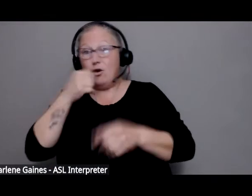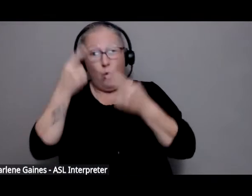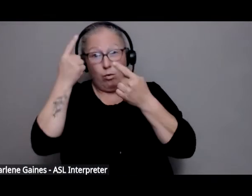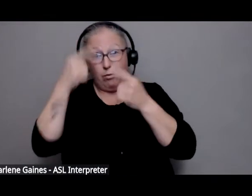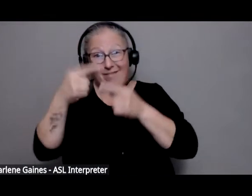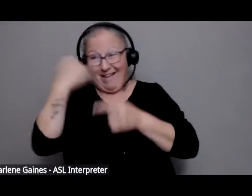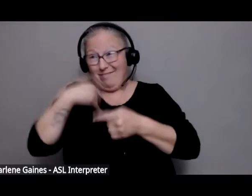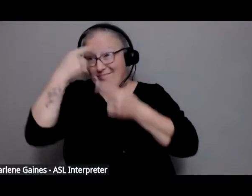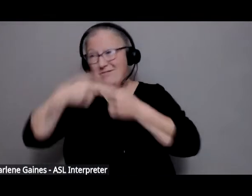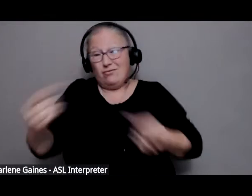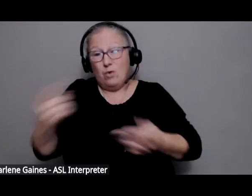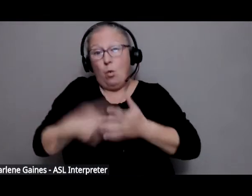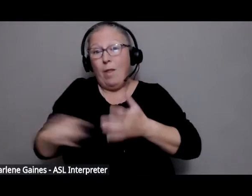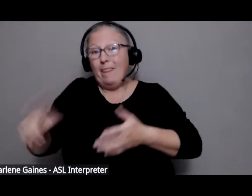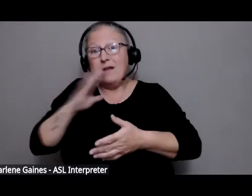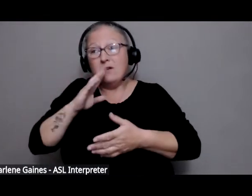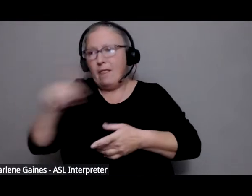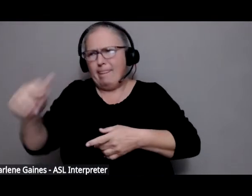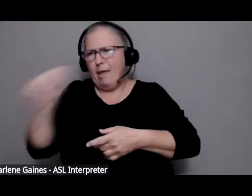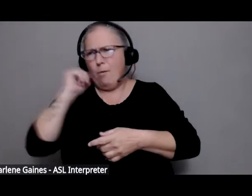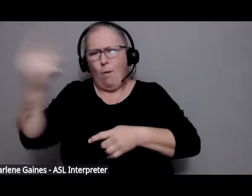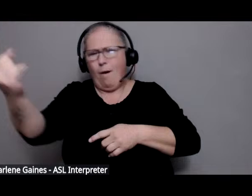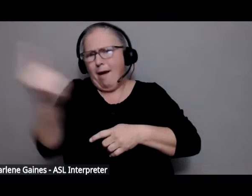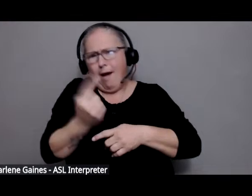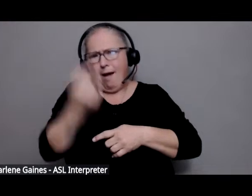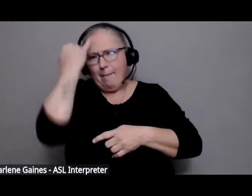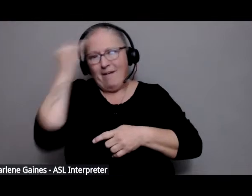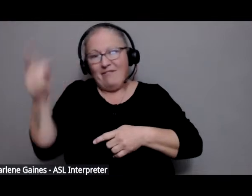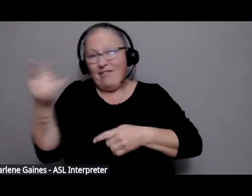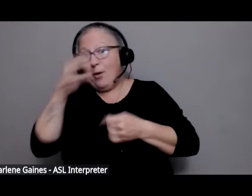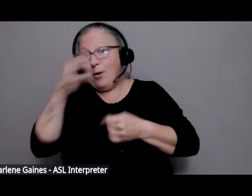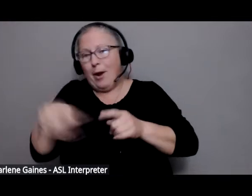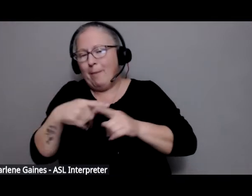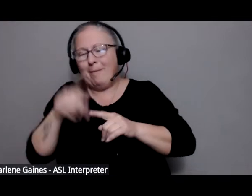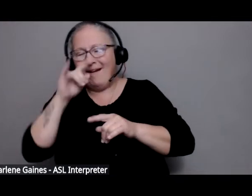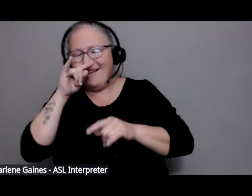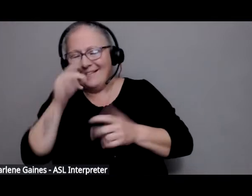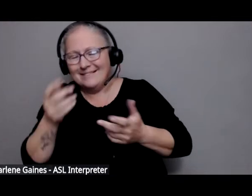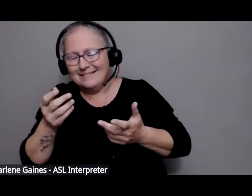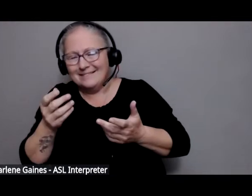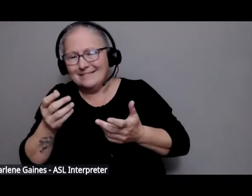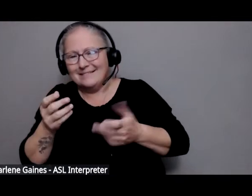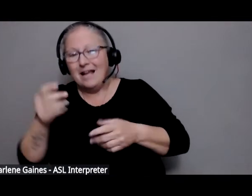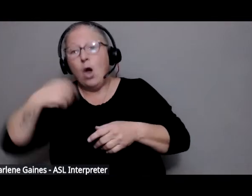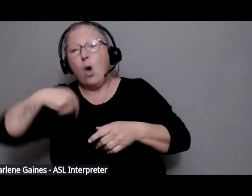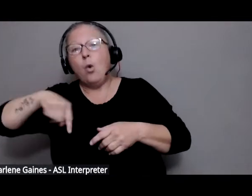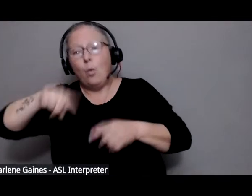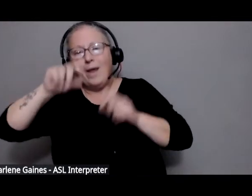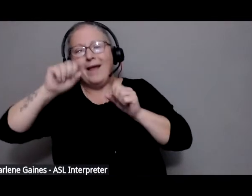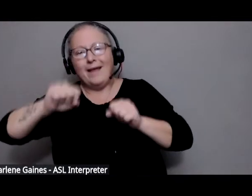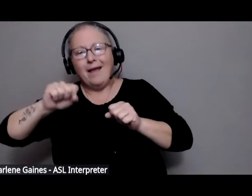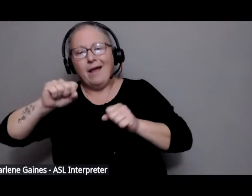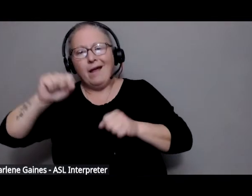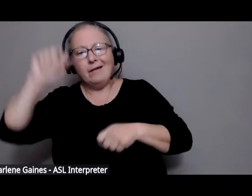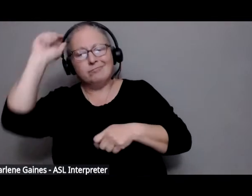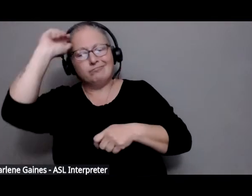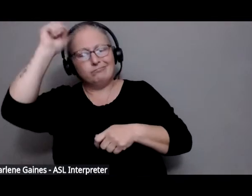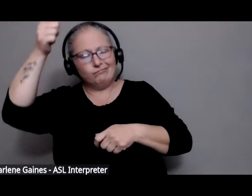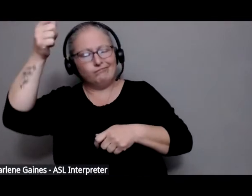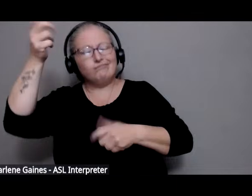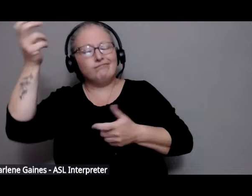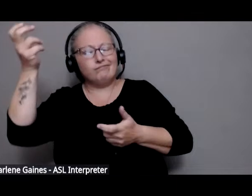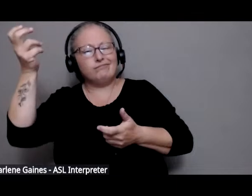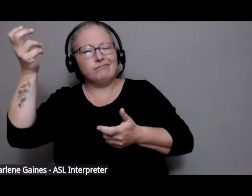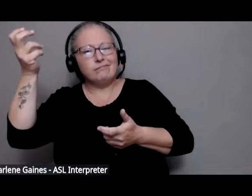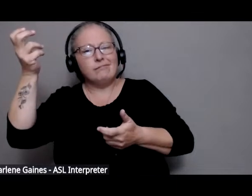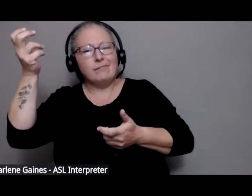say, they wouldn't come to the podium if they didn't care about kids. And I think it's something we can hang our hat on and